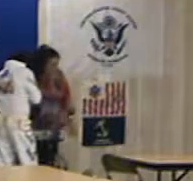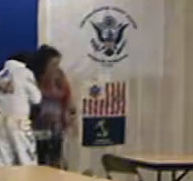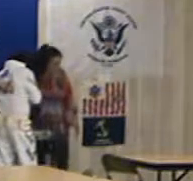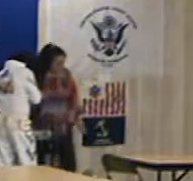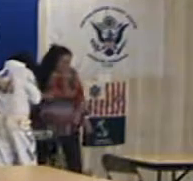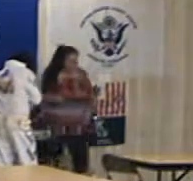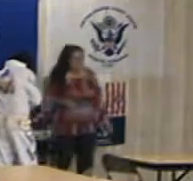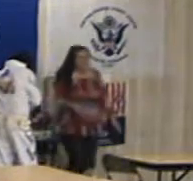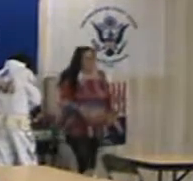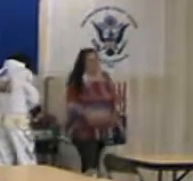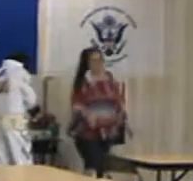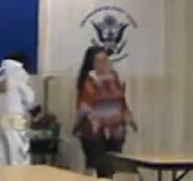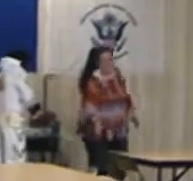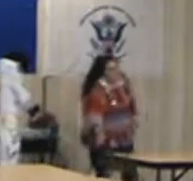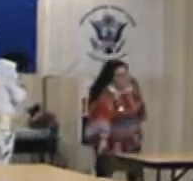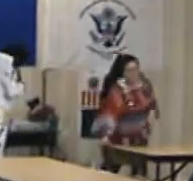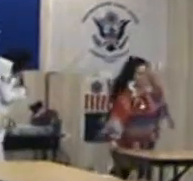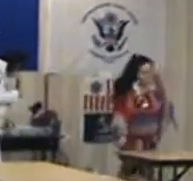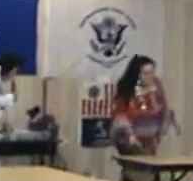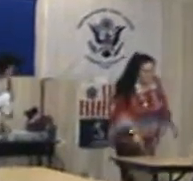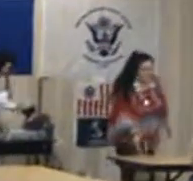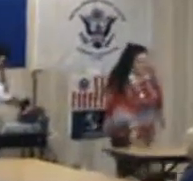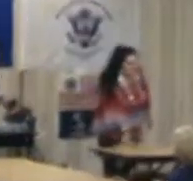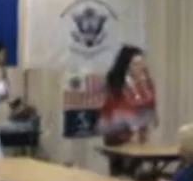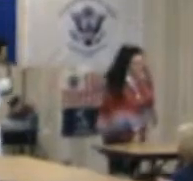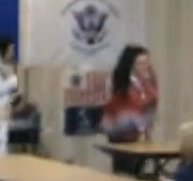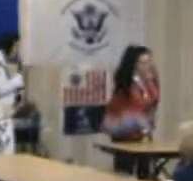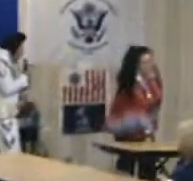goes on while they're tugging reins.